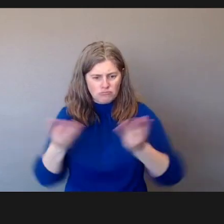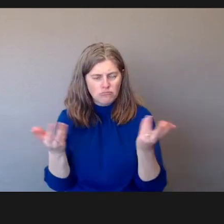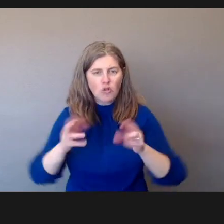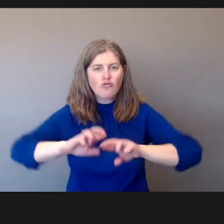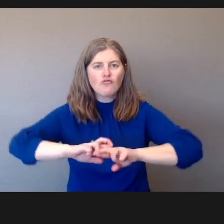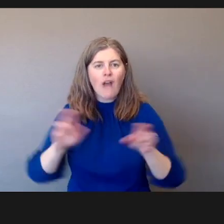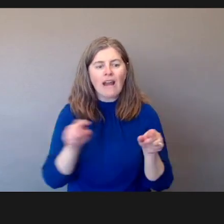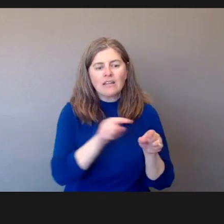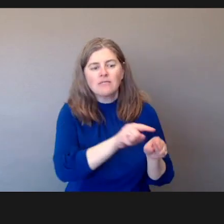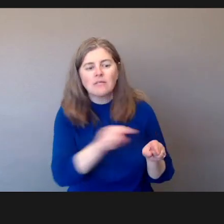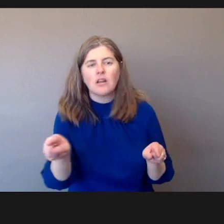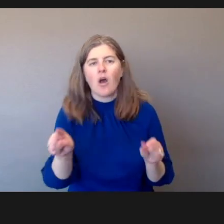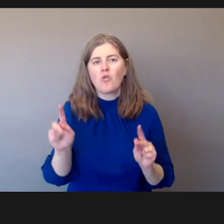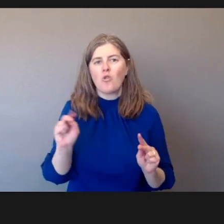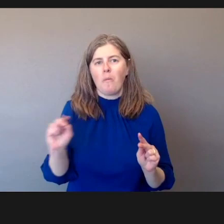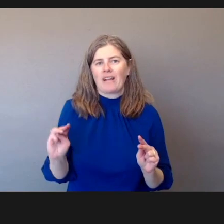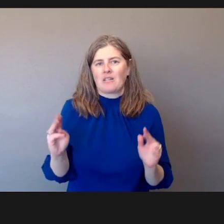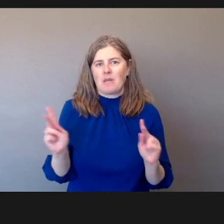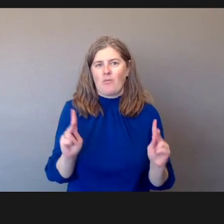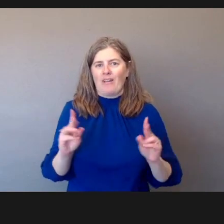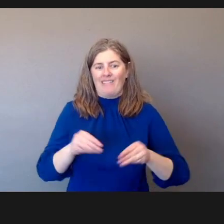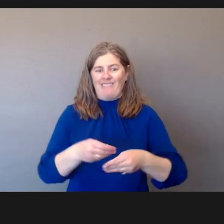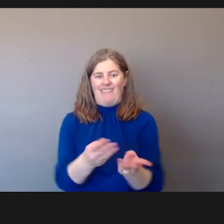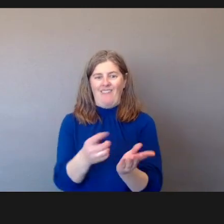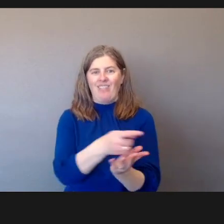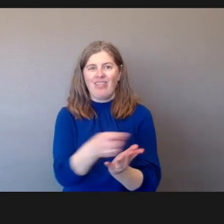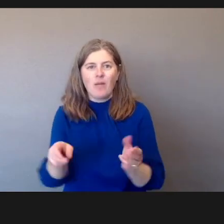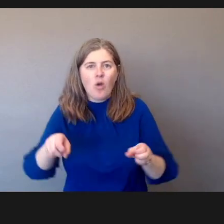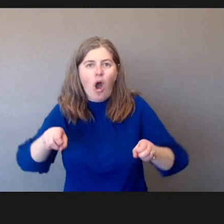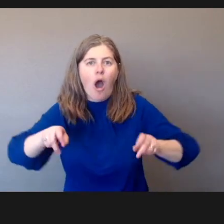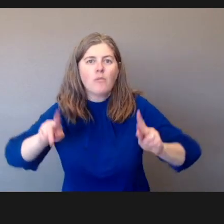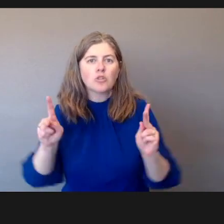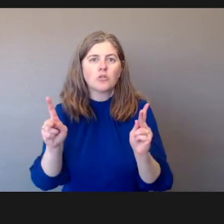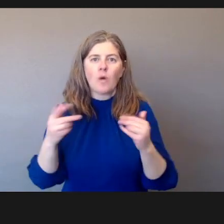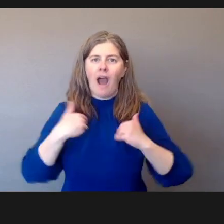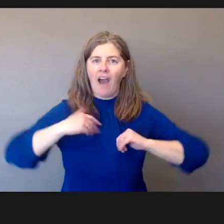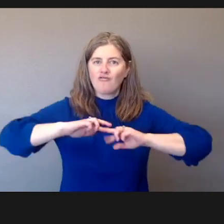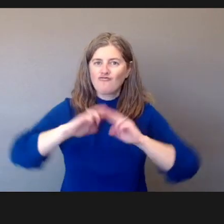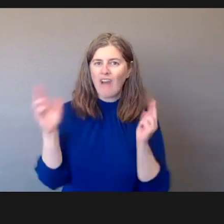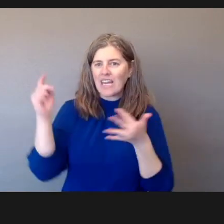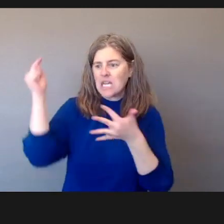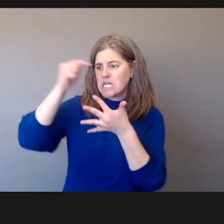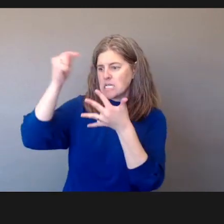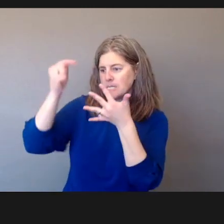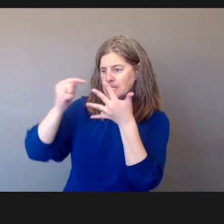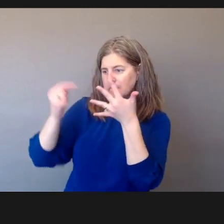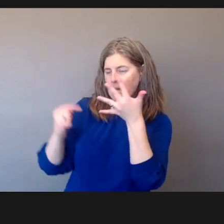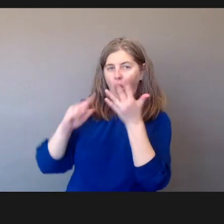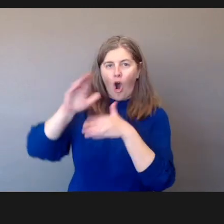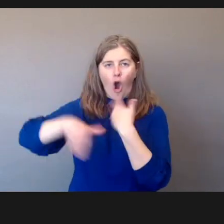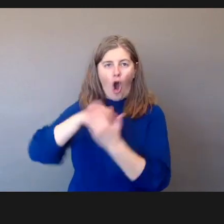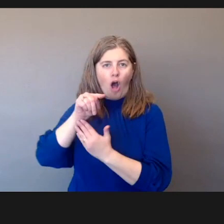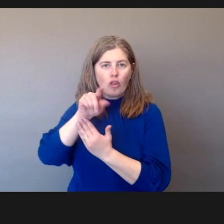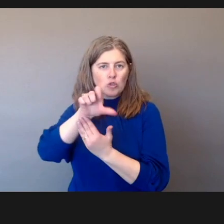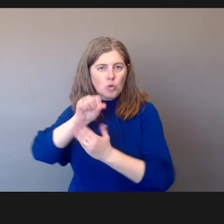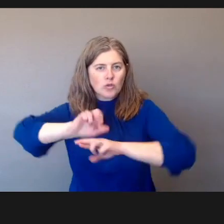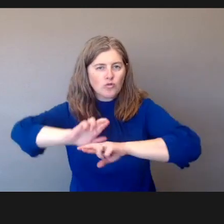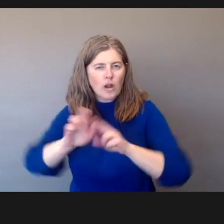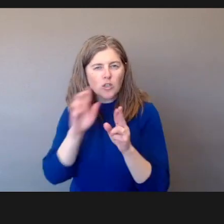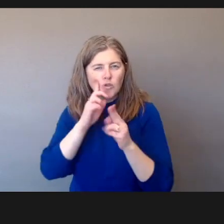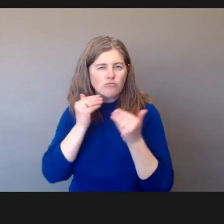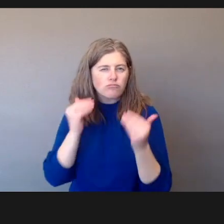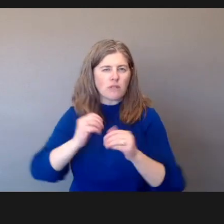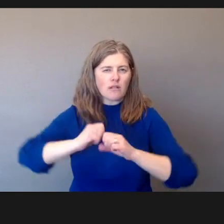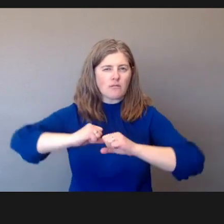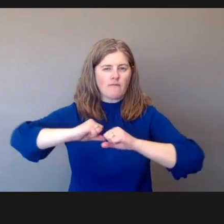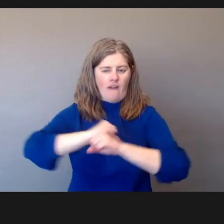every New Mexican, or at least give them the opportunity to be fully armed with every resource they need to fight the pandemic. So